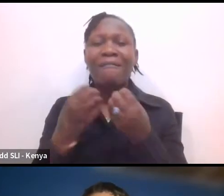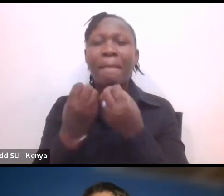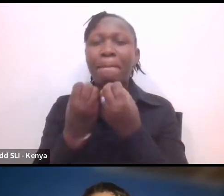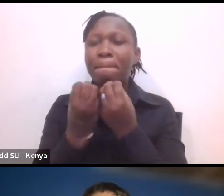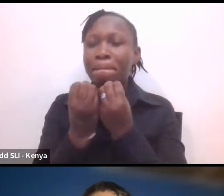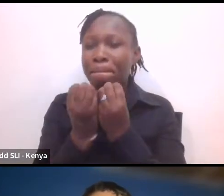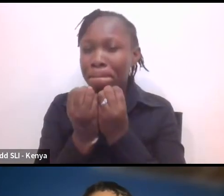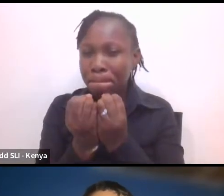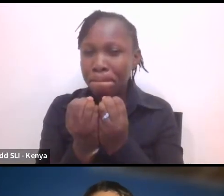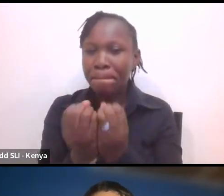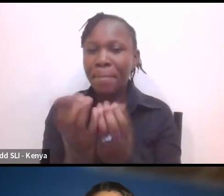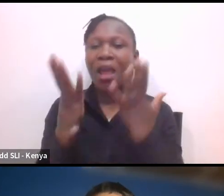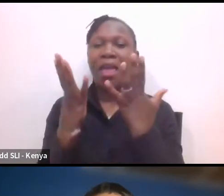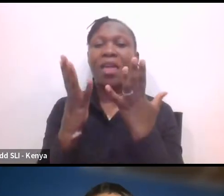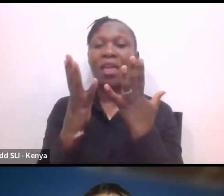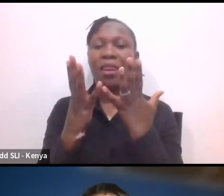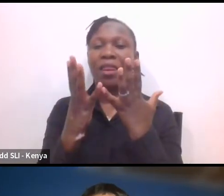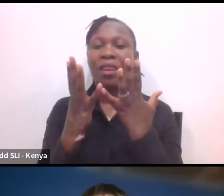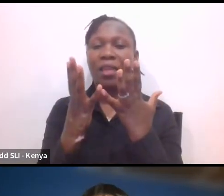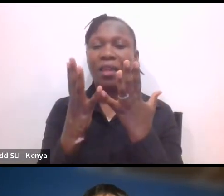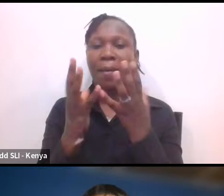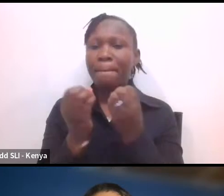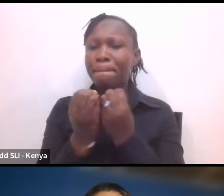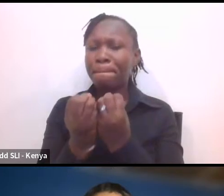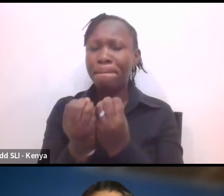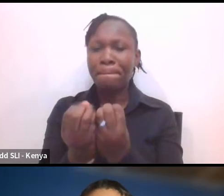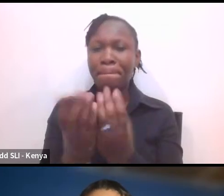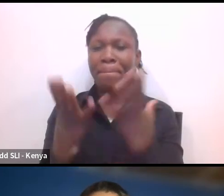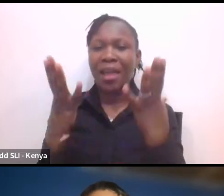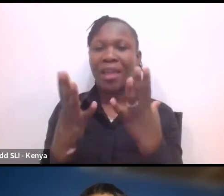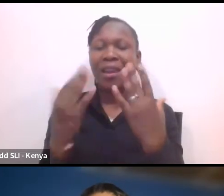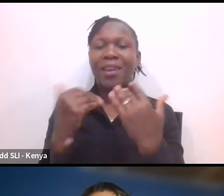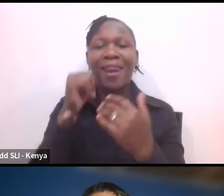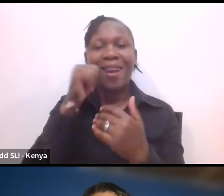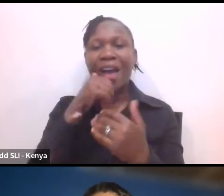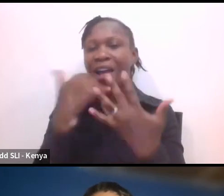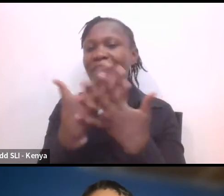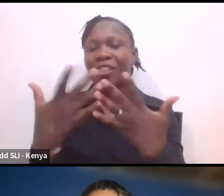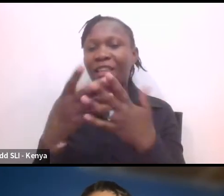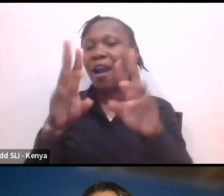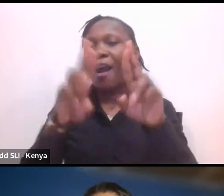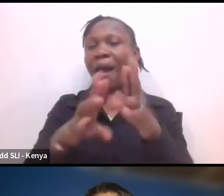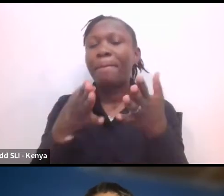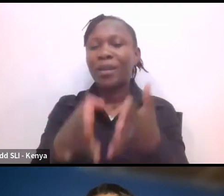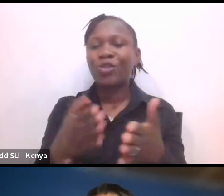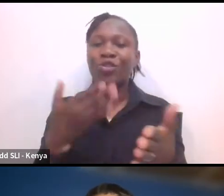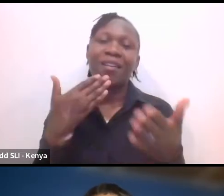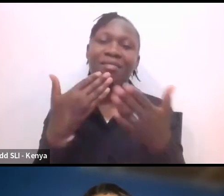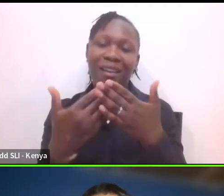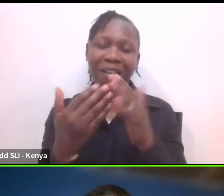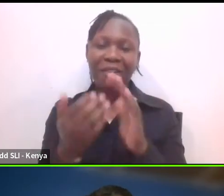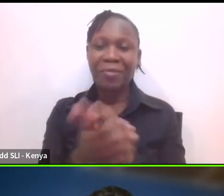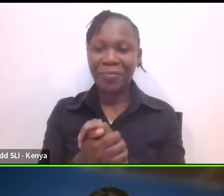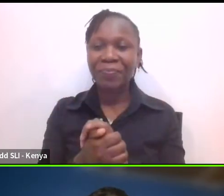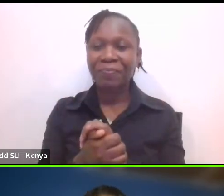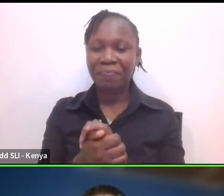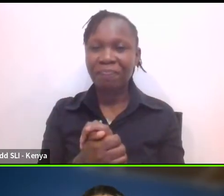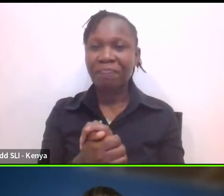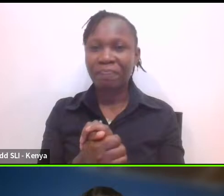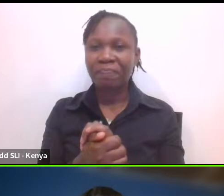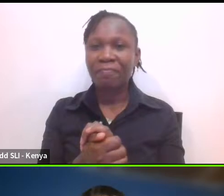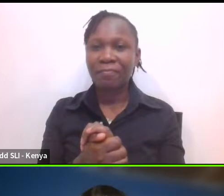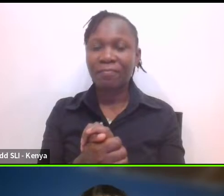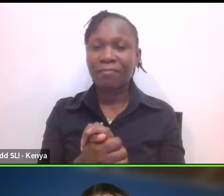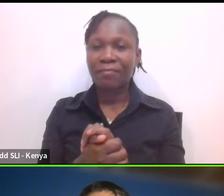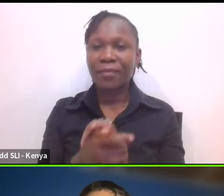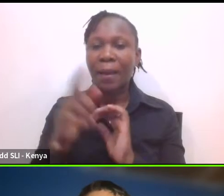real nuggets of gold happening through today, and it's been great. So thank you. Yeah, and I guess my final thought